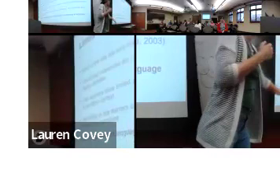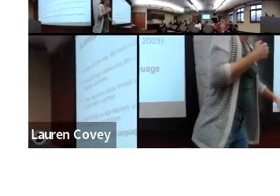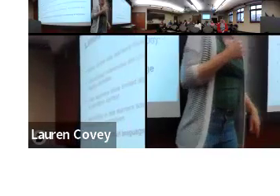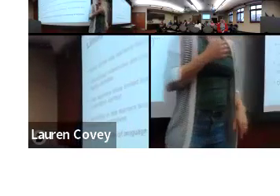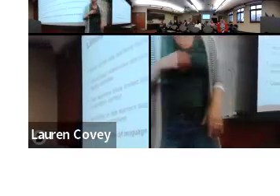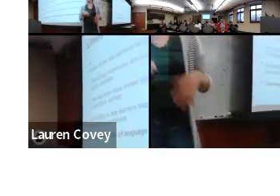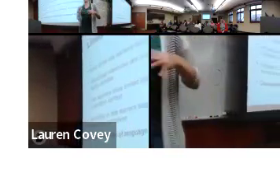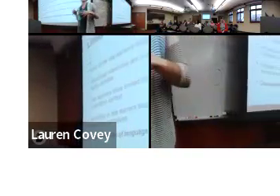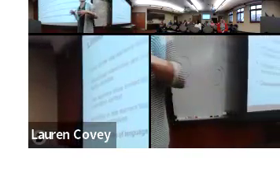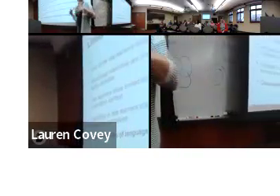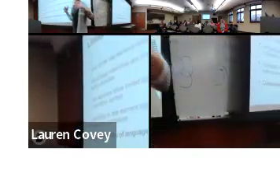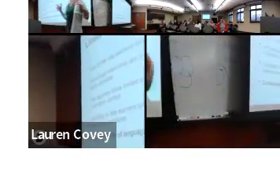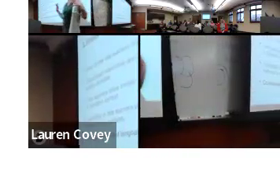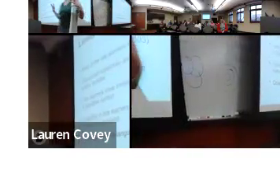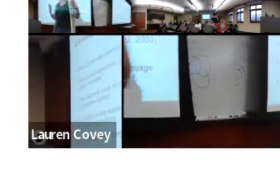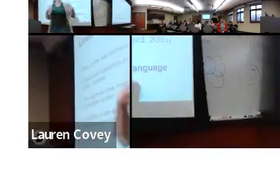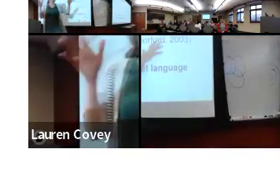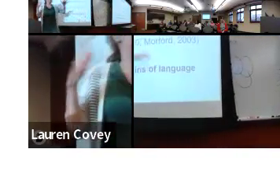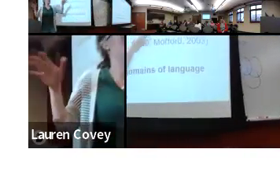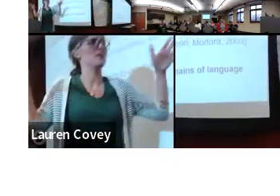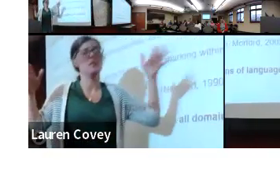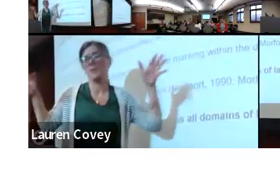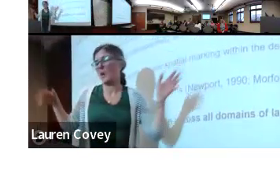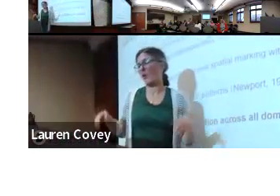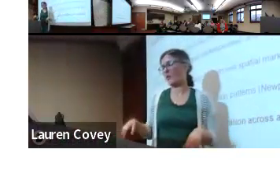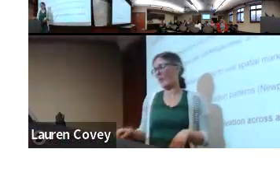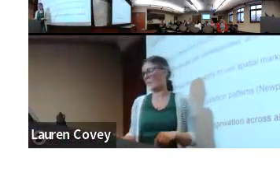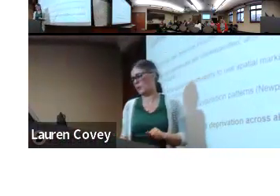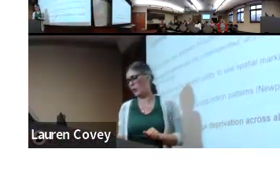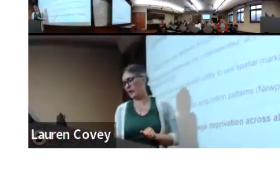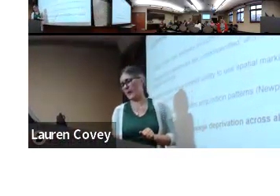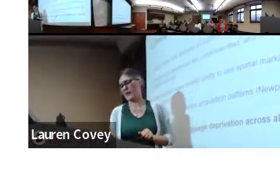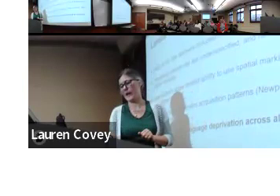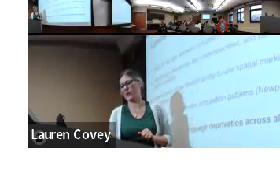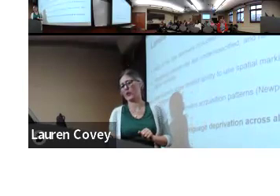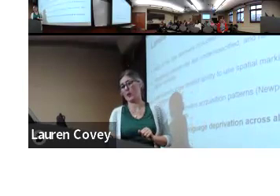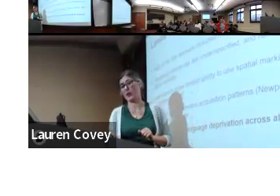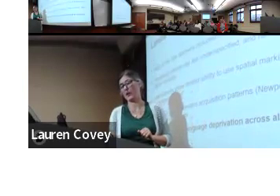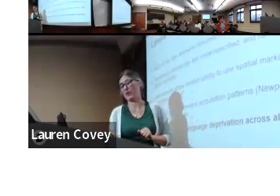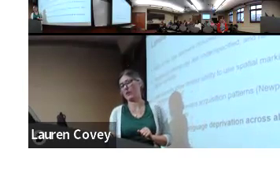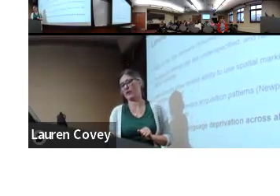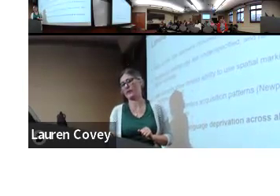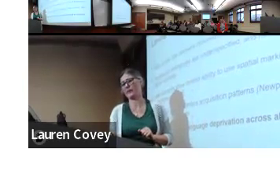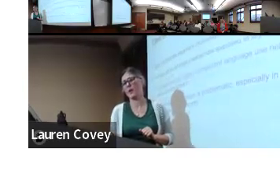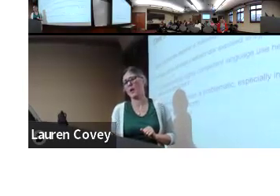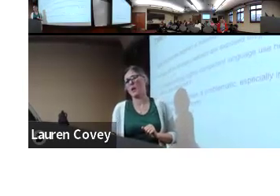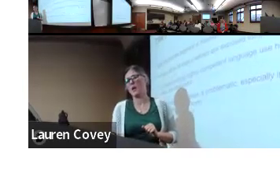This suggests to me that the consequences of language deprivation extend across all the domains of language, including